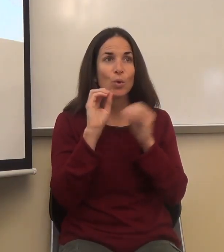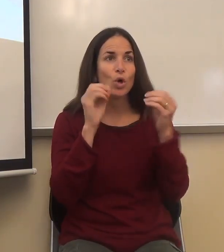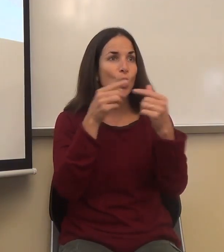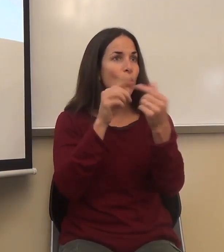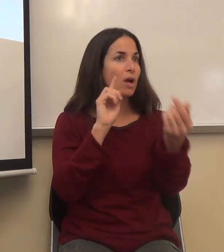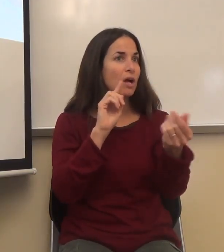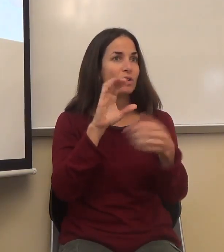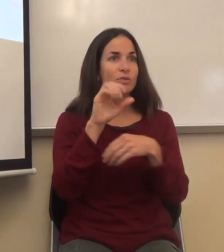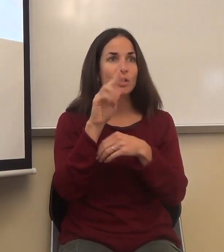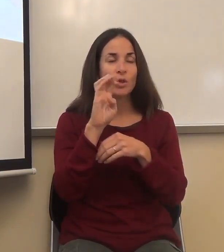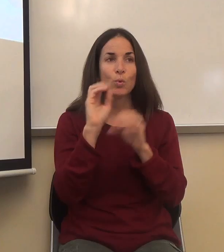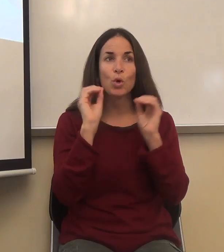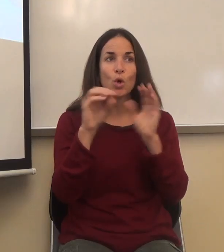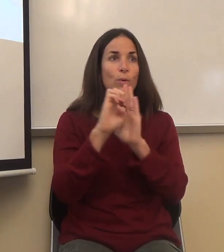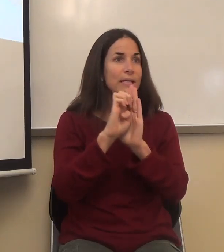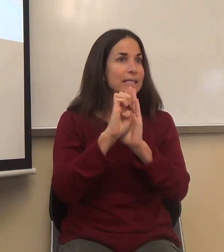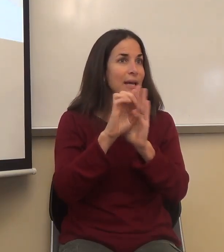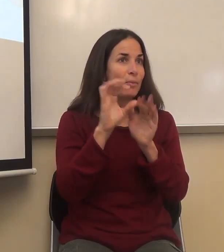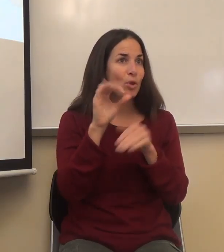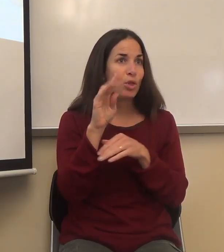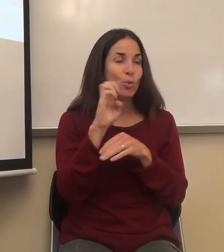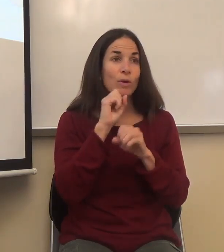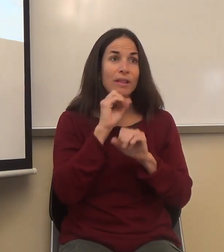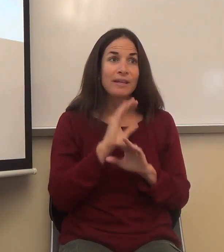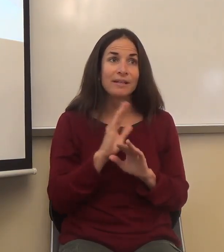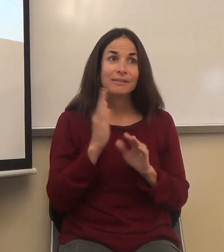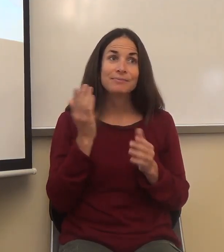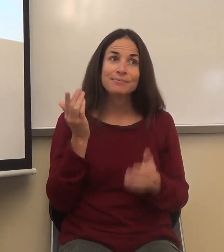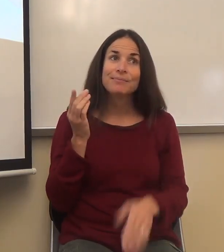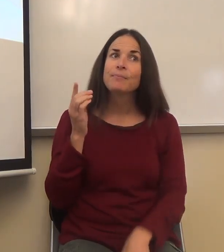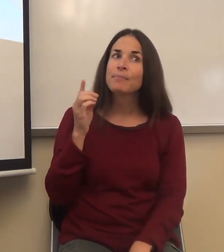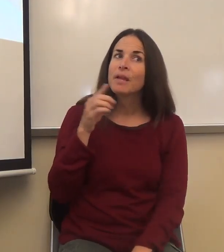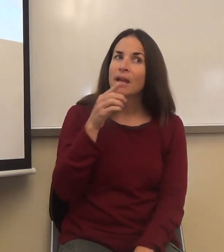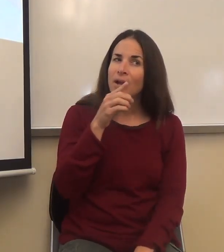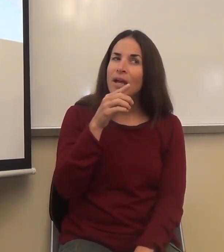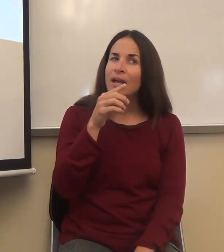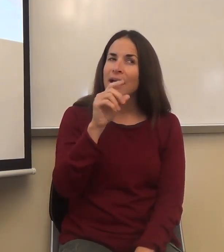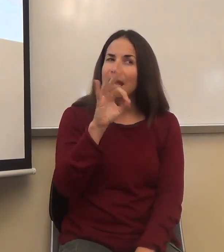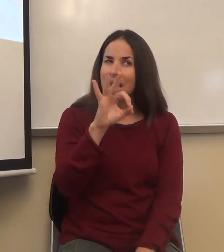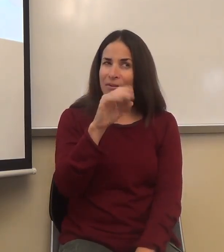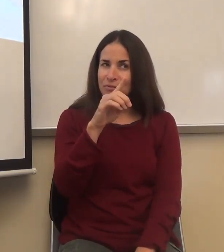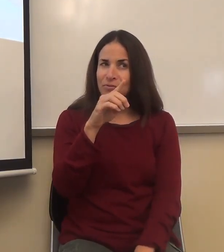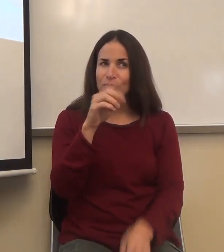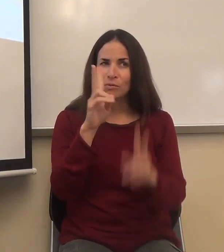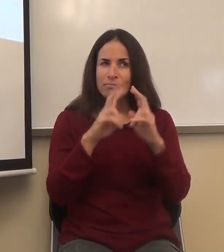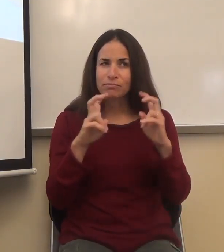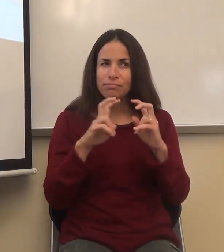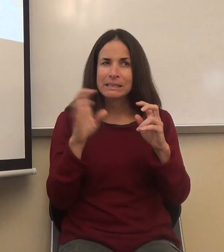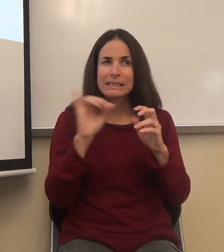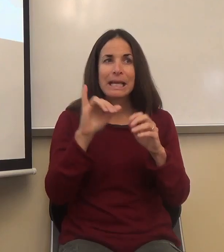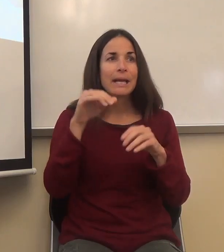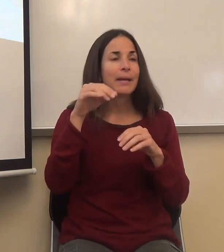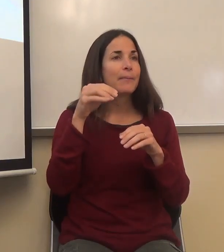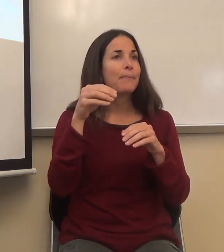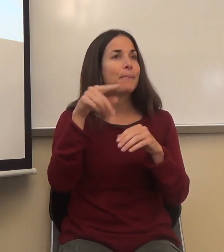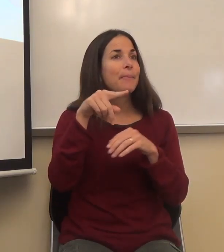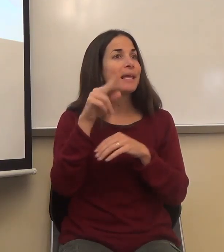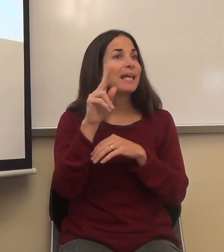see an example clue. But actually, again, just like the PK quizzes, I'm always saying, if